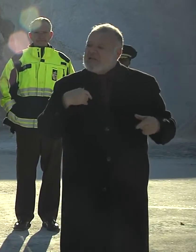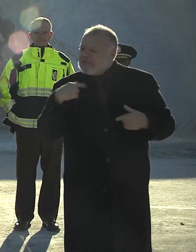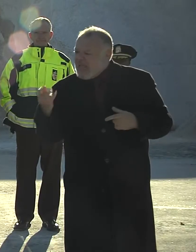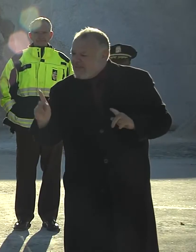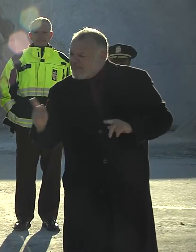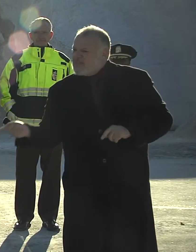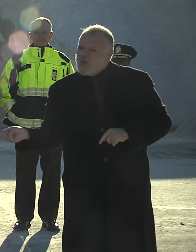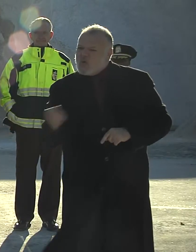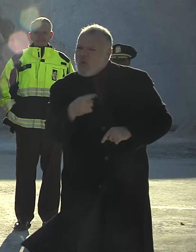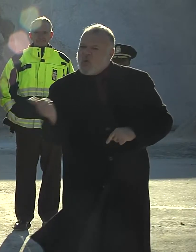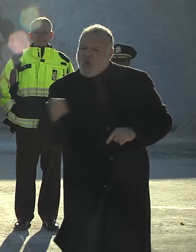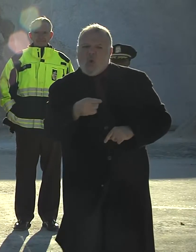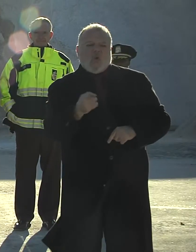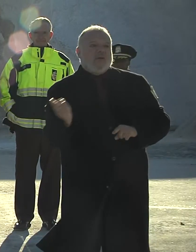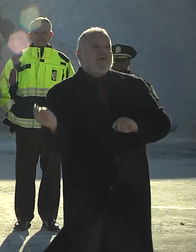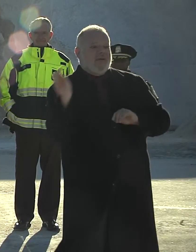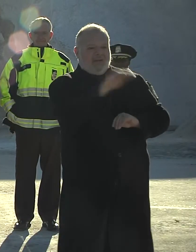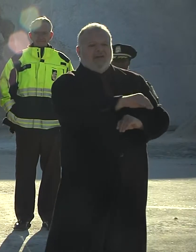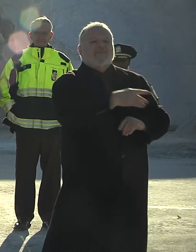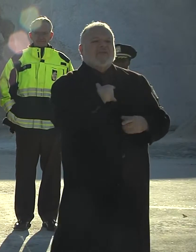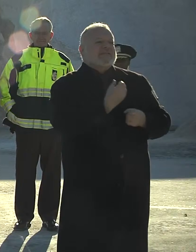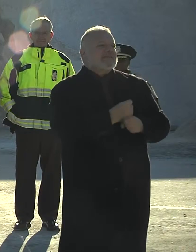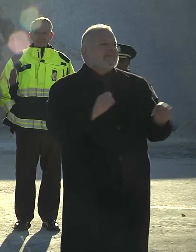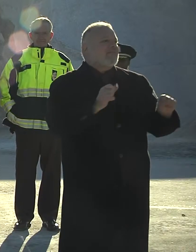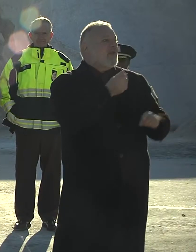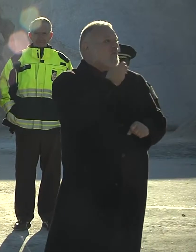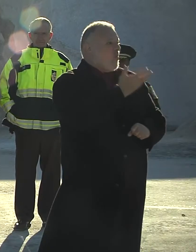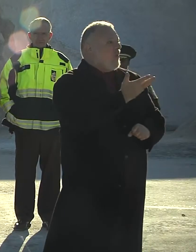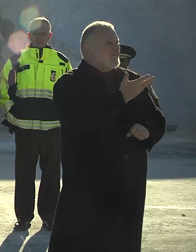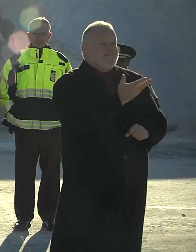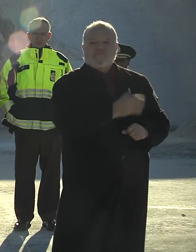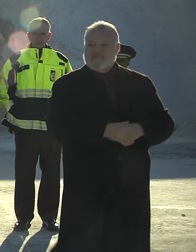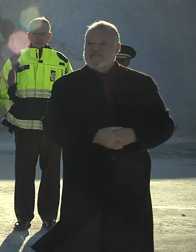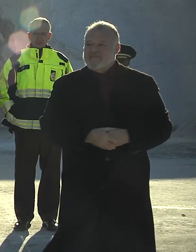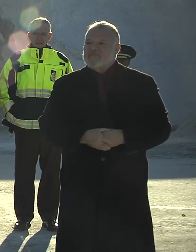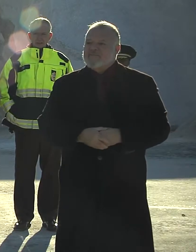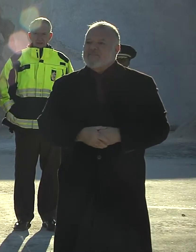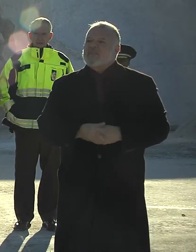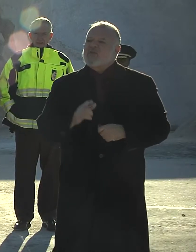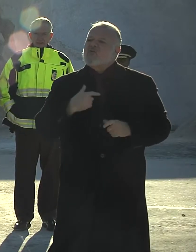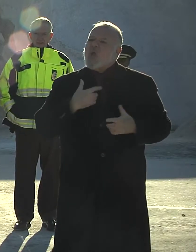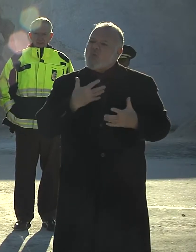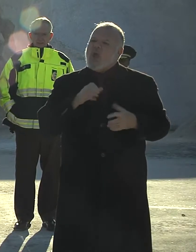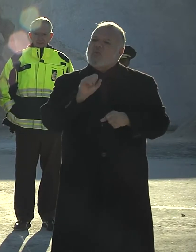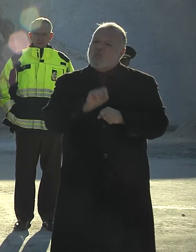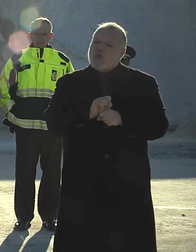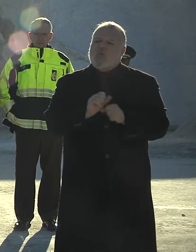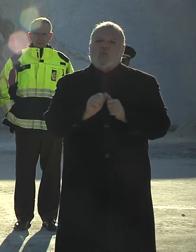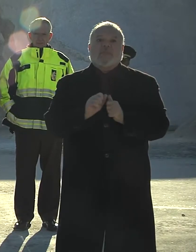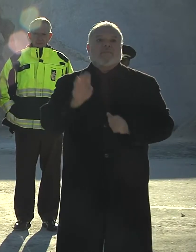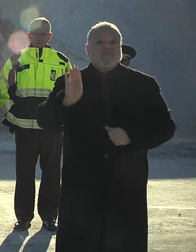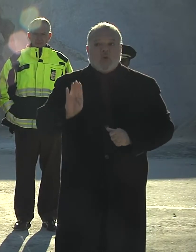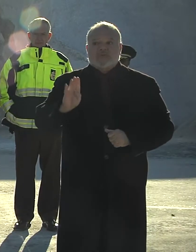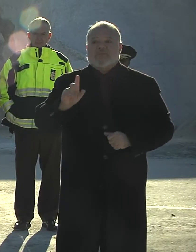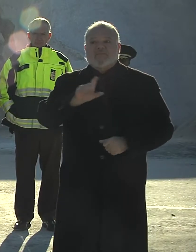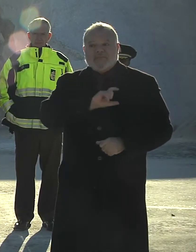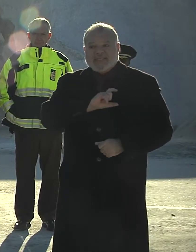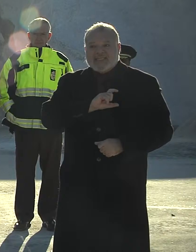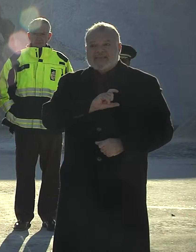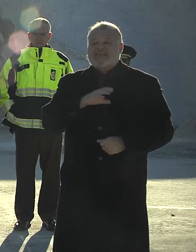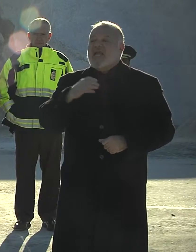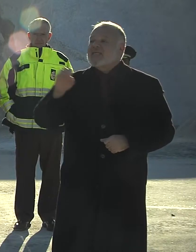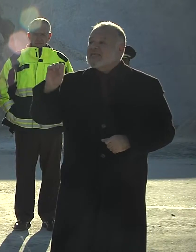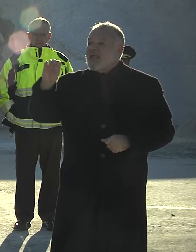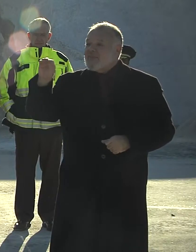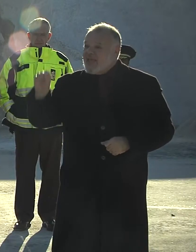safe. And Pine Street works very, very closely with our Boston Police and our Boston EMS, and I want to thank these organizations